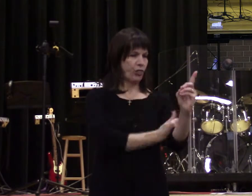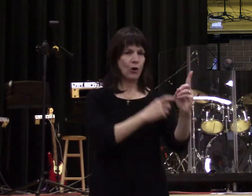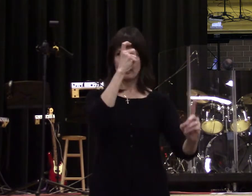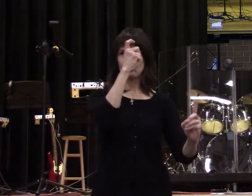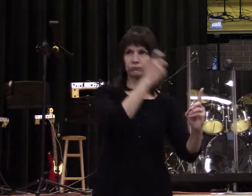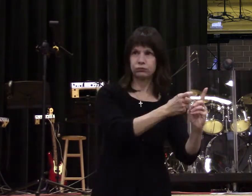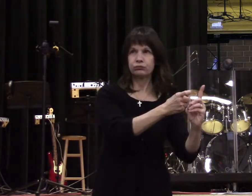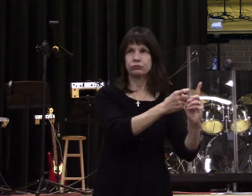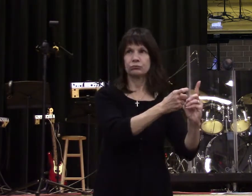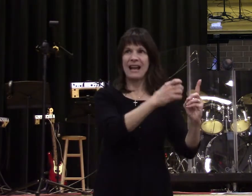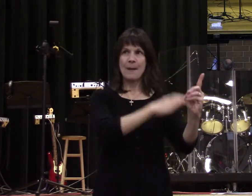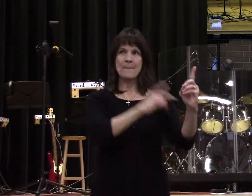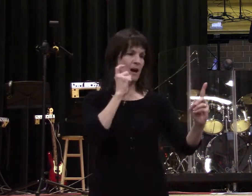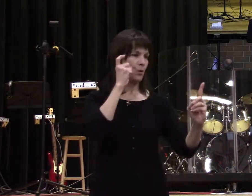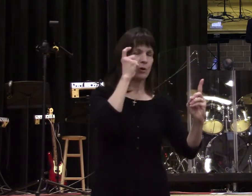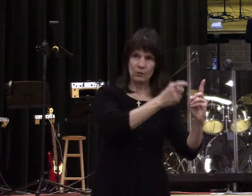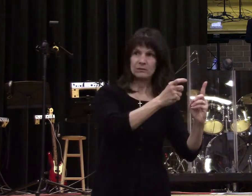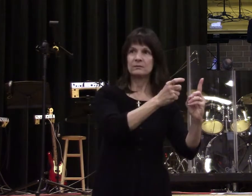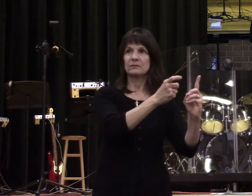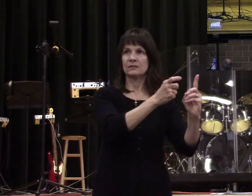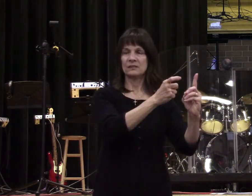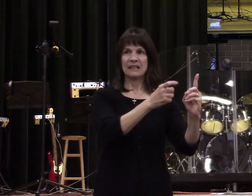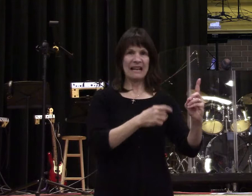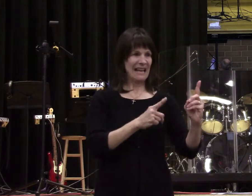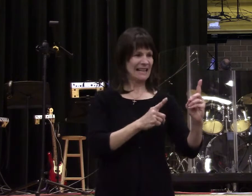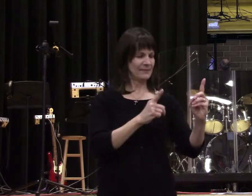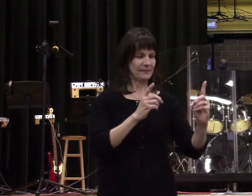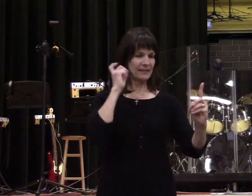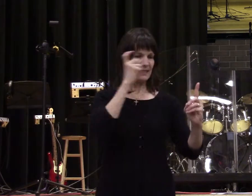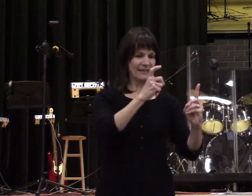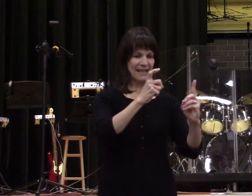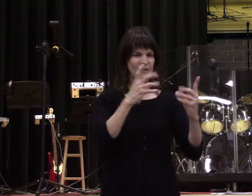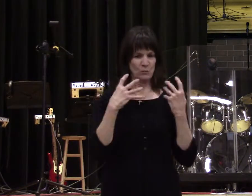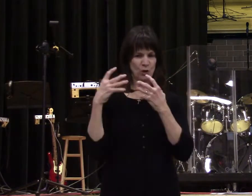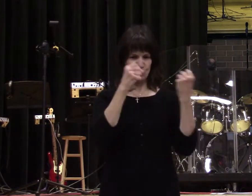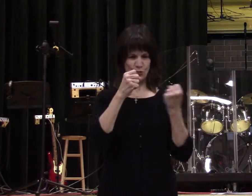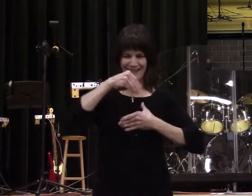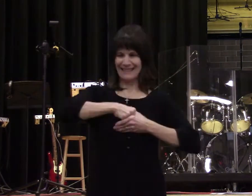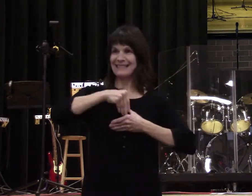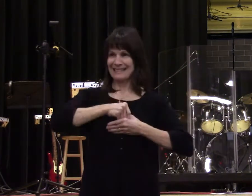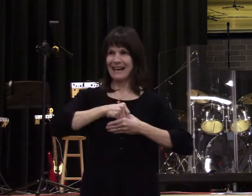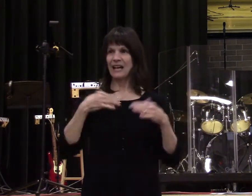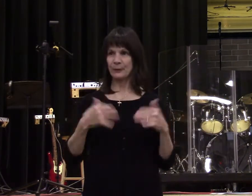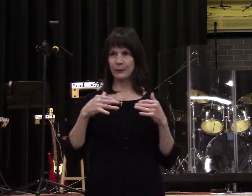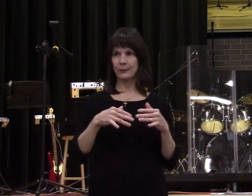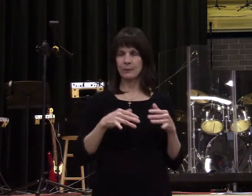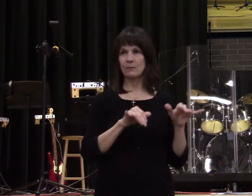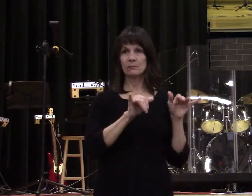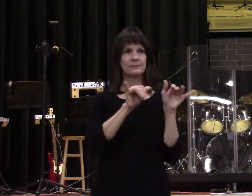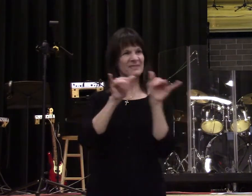my wife crazy how many times I read Psalm 23, but I get fed by Psalm 23 because I can see